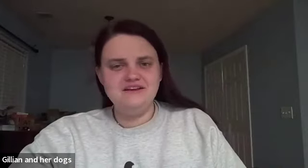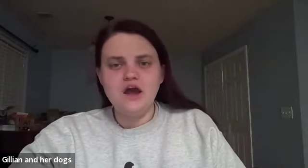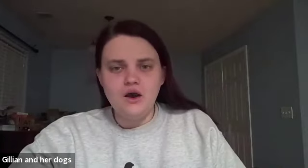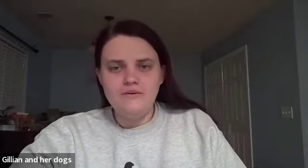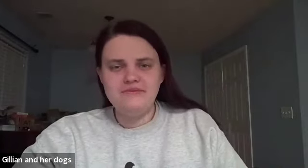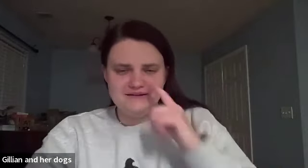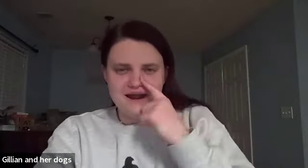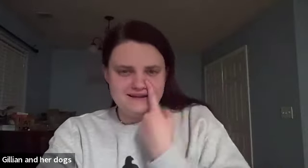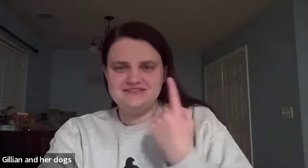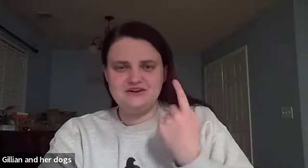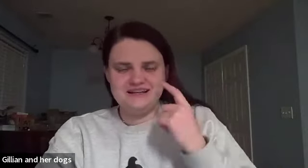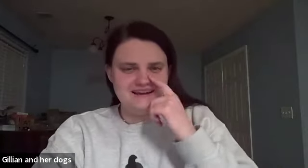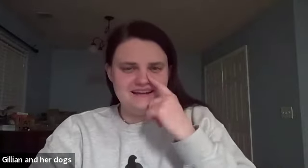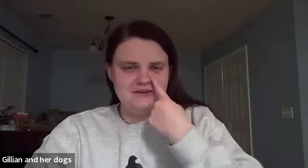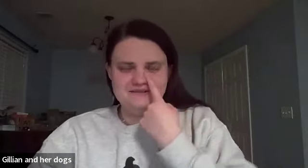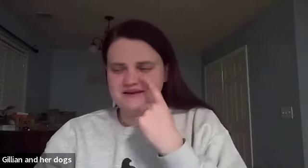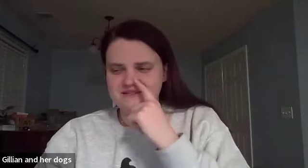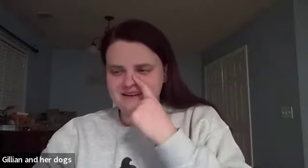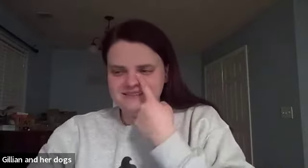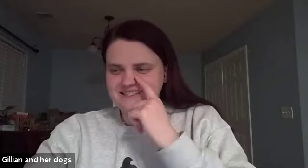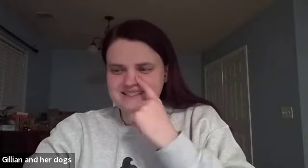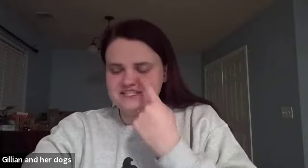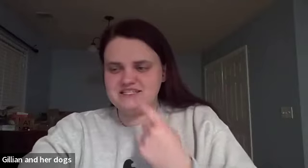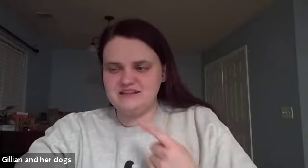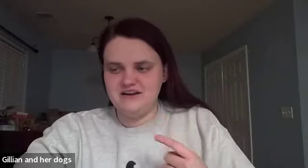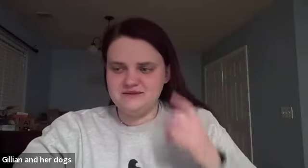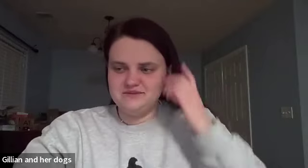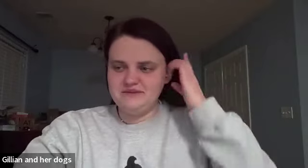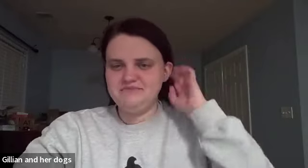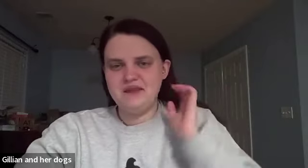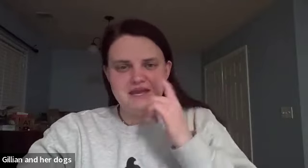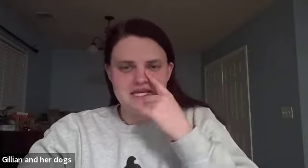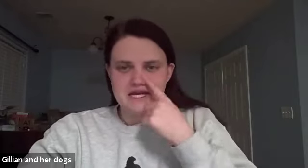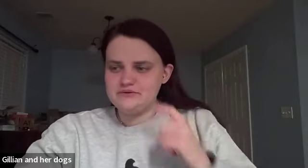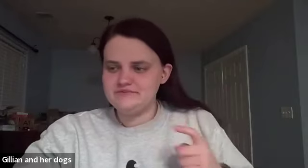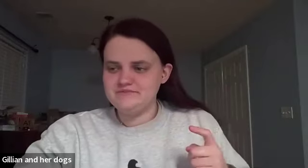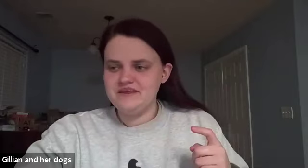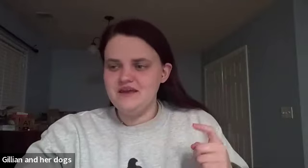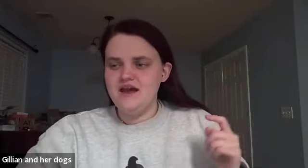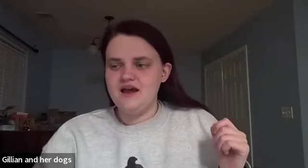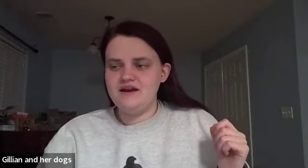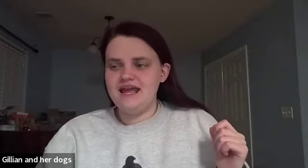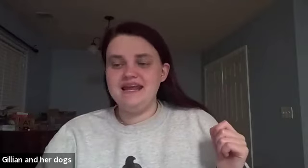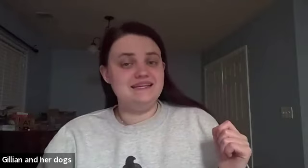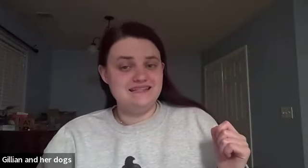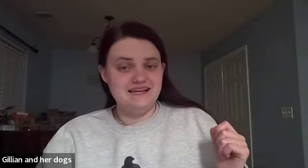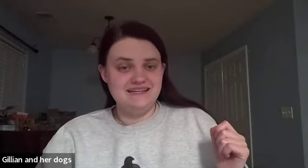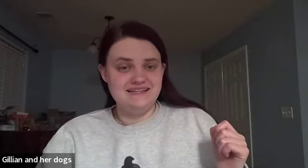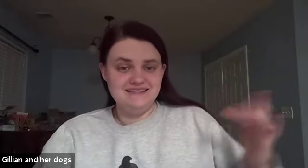like, no. But even I sit there and I kind of giggle every time because that just a silly concept to me. Picking your nose. All right. Excited.